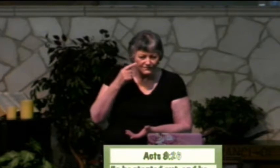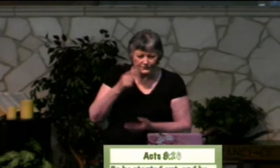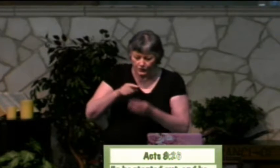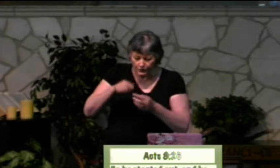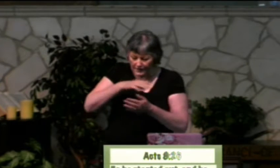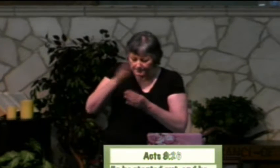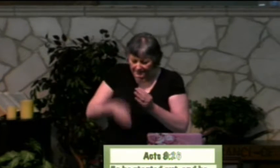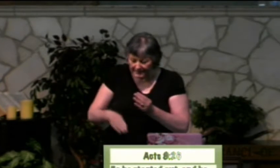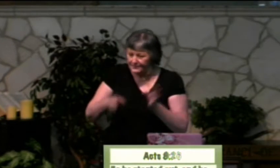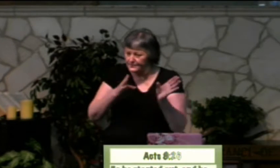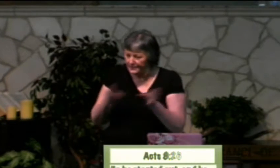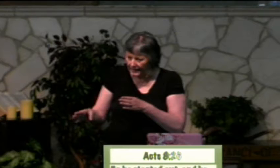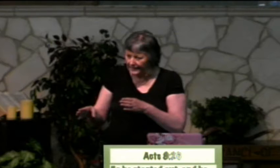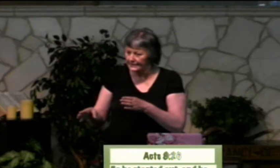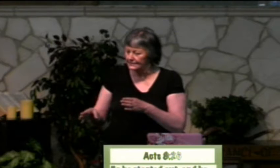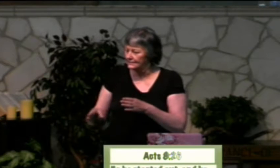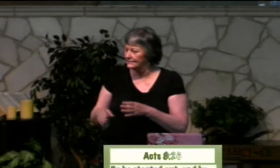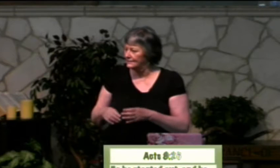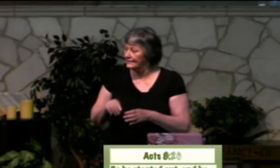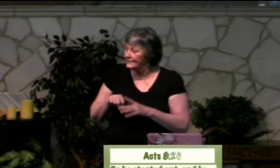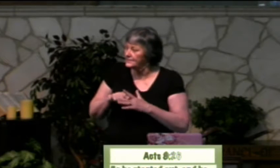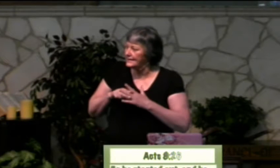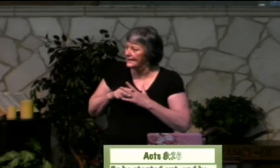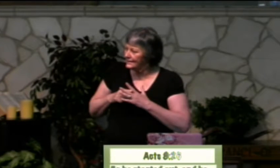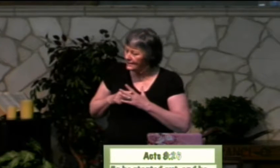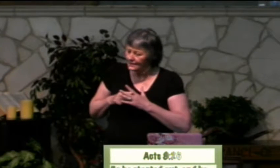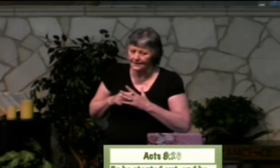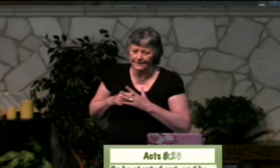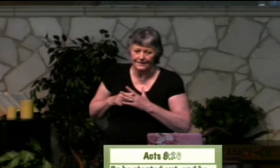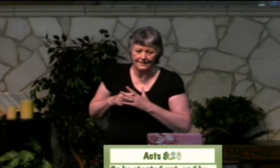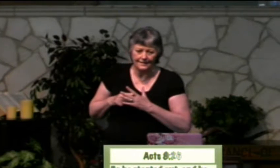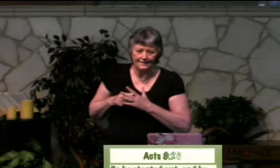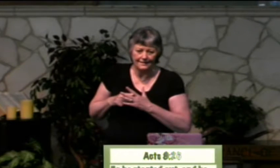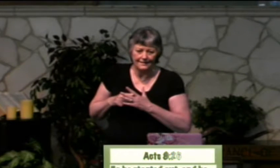to complete the plan in the beginning.